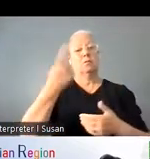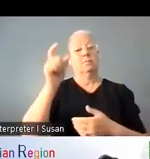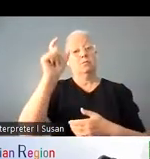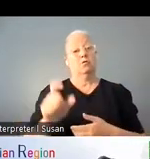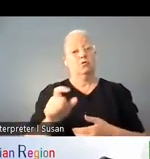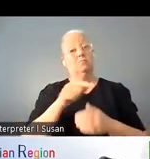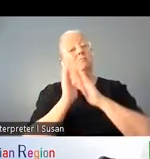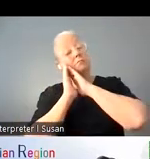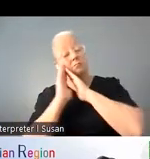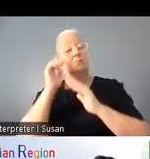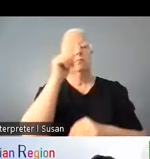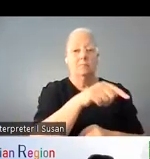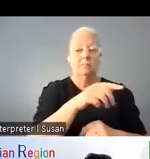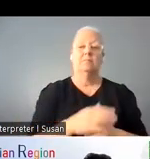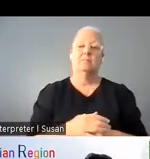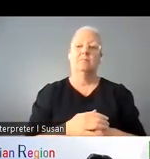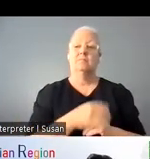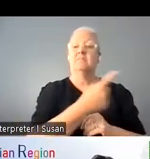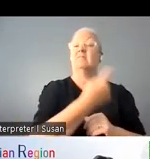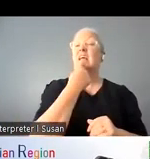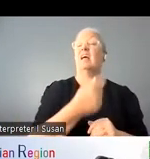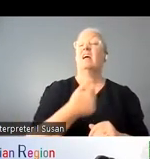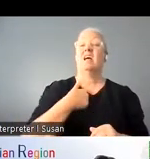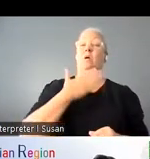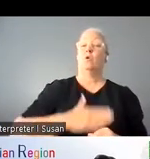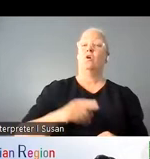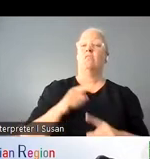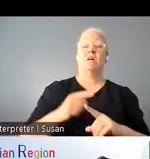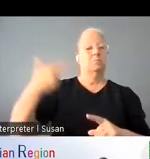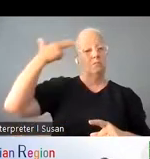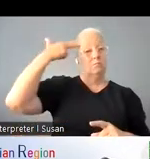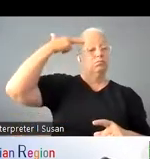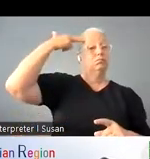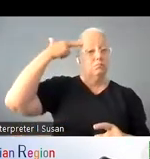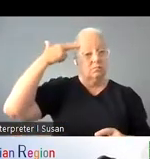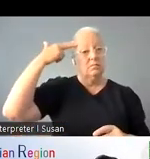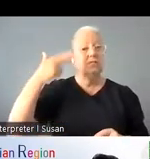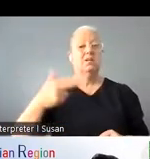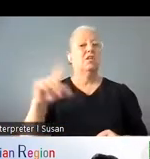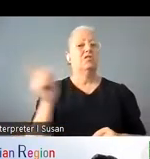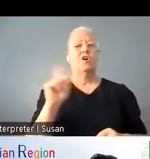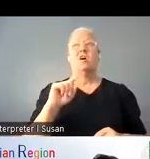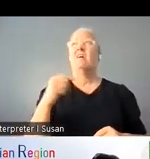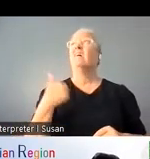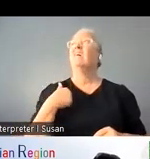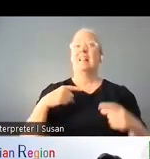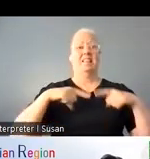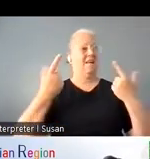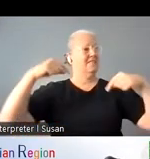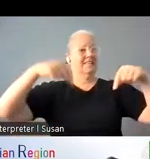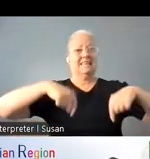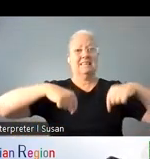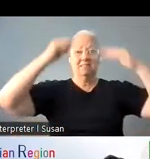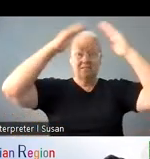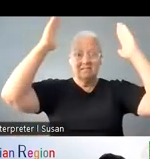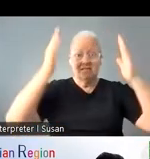me, I would rather get shot in the head rather than living like this for forever